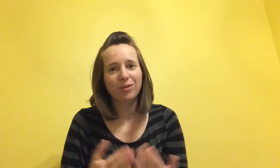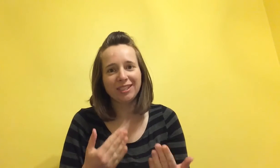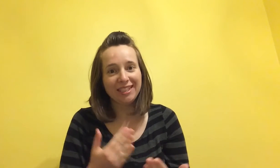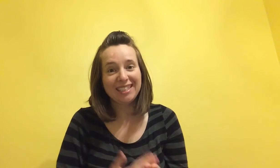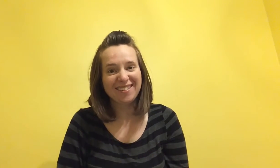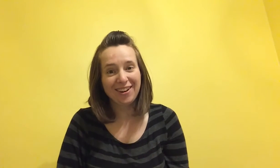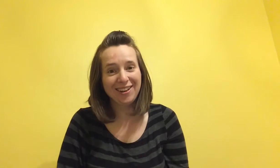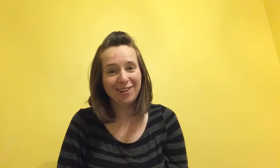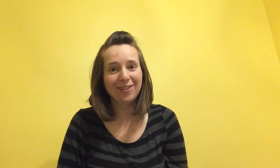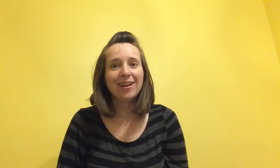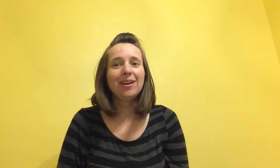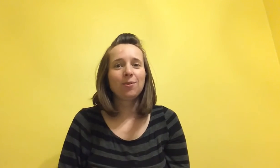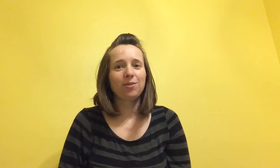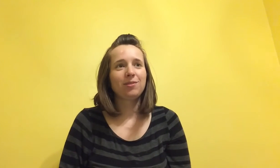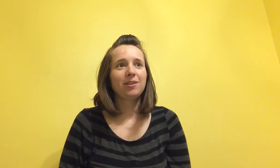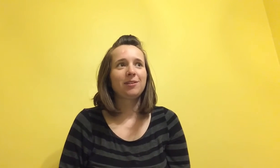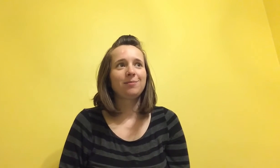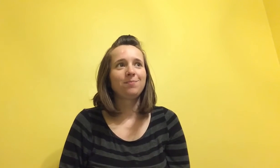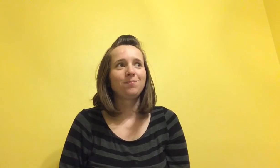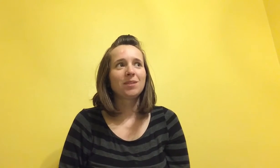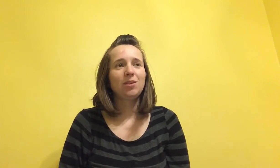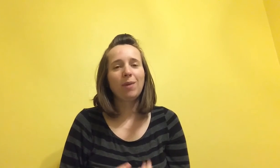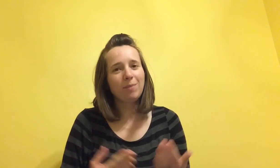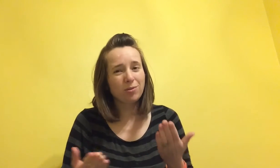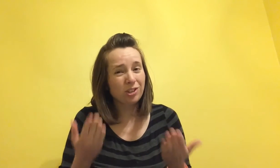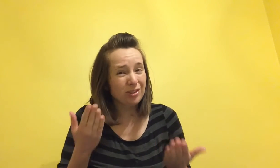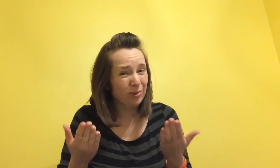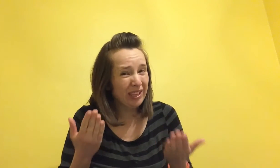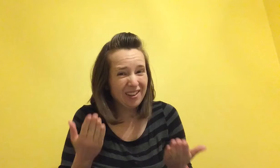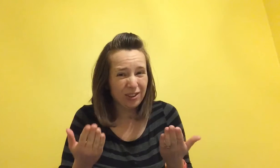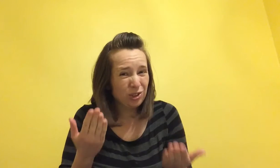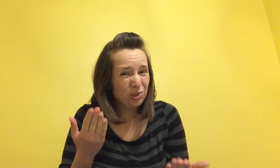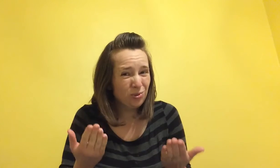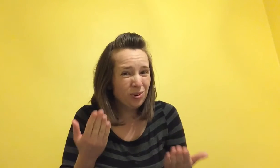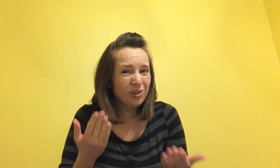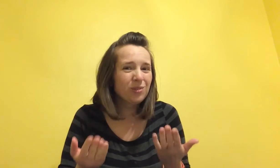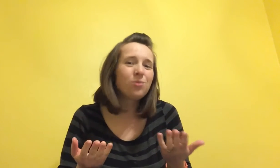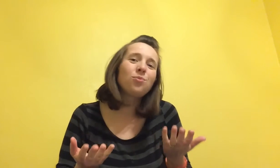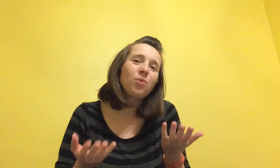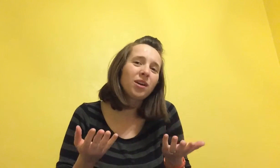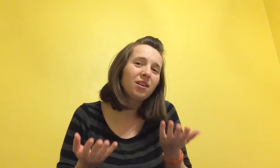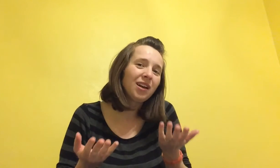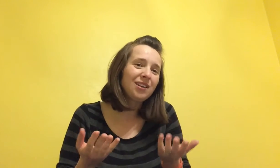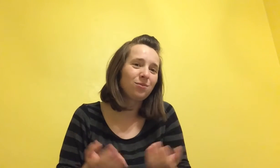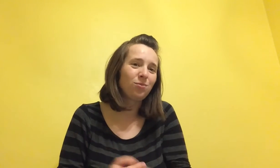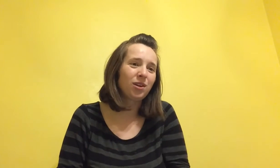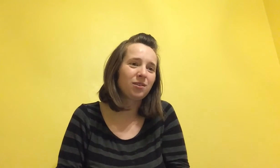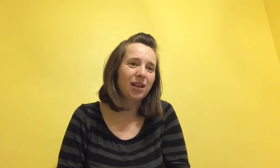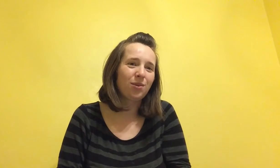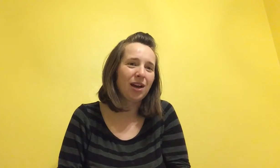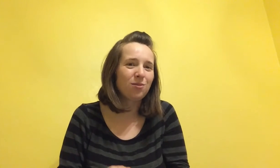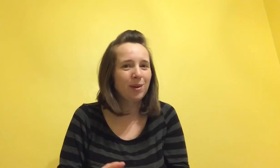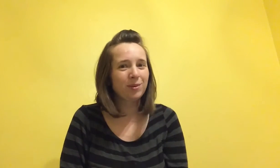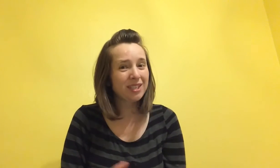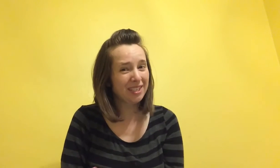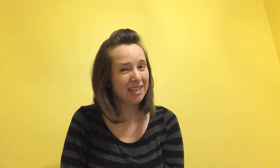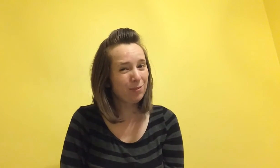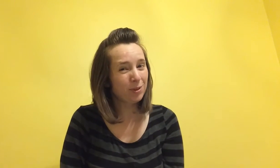wasn't listed on here, or maybe you're just really not sure how to be able to sign a